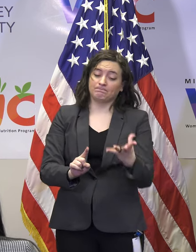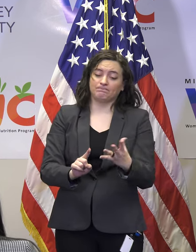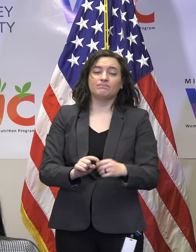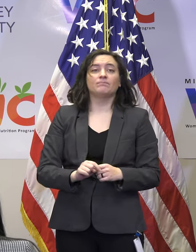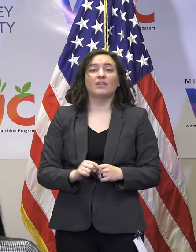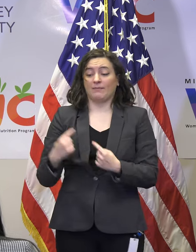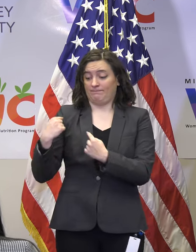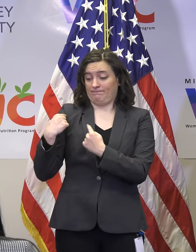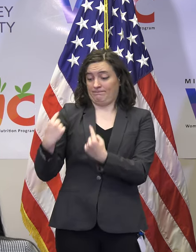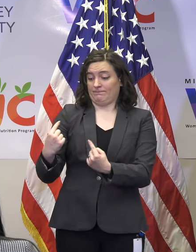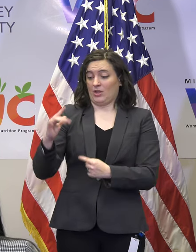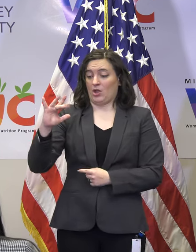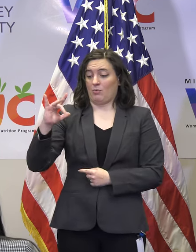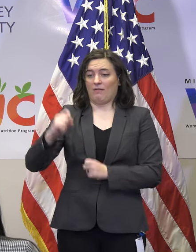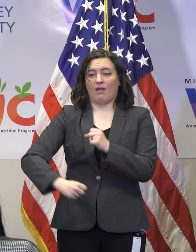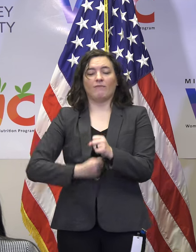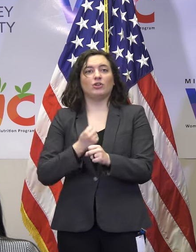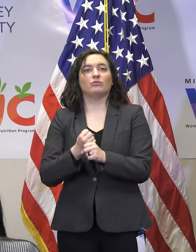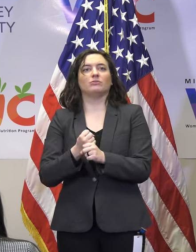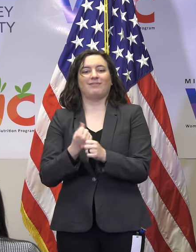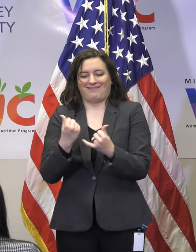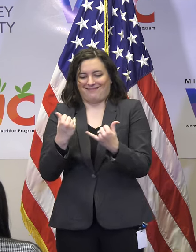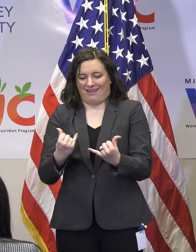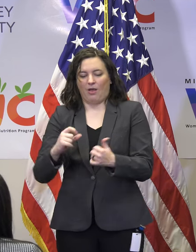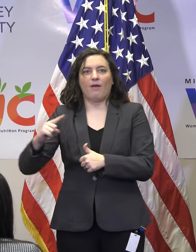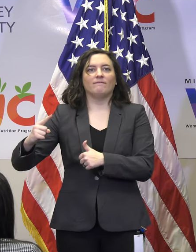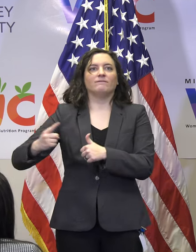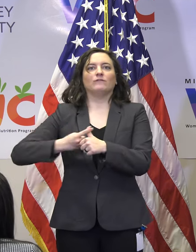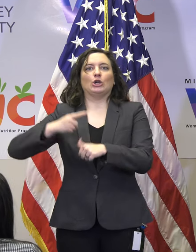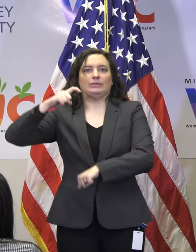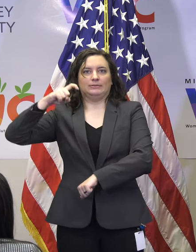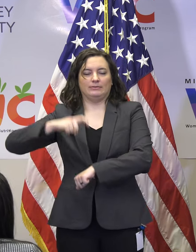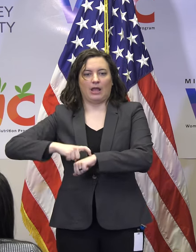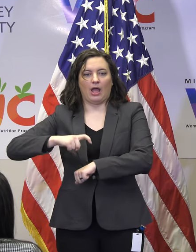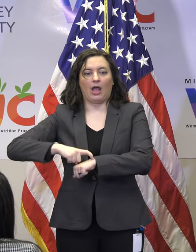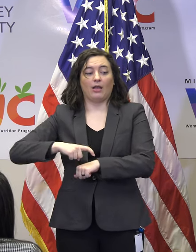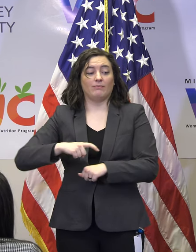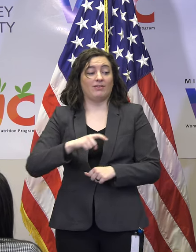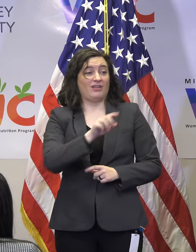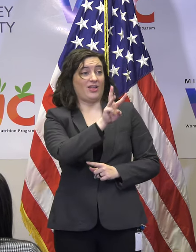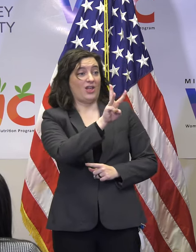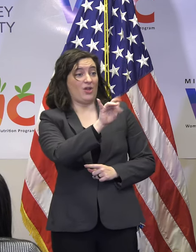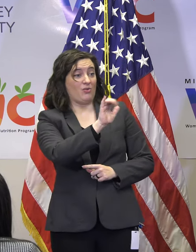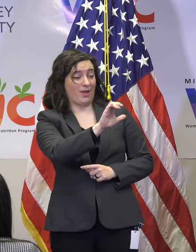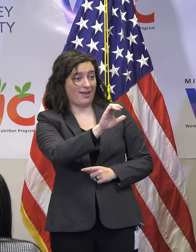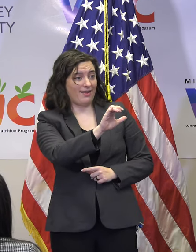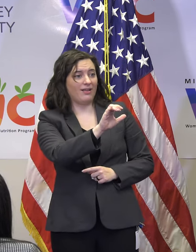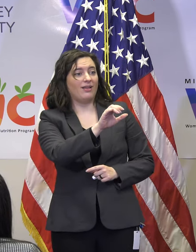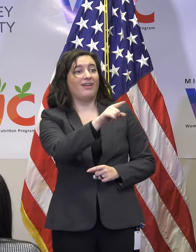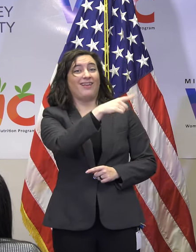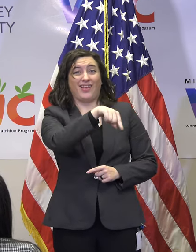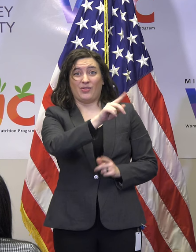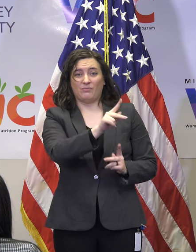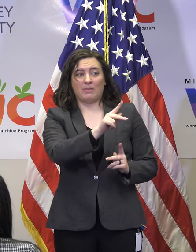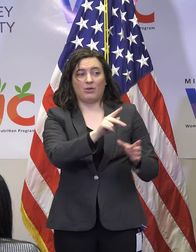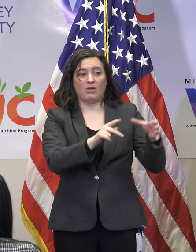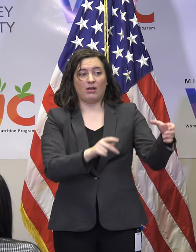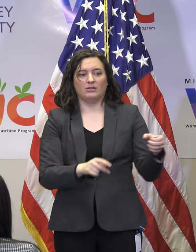we've placed our WIC program and those who service the WIC program in a bit of a tense